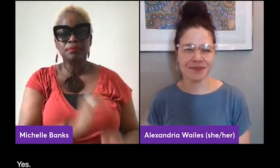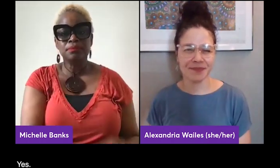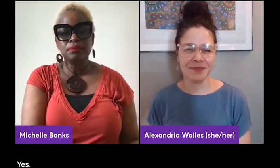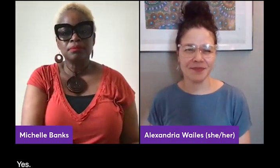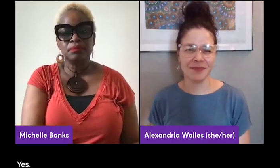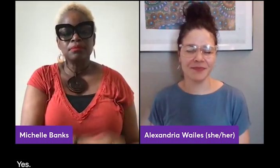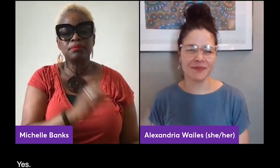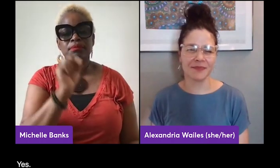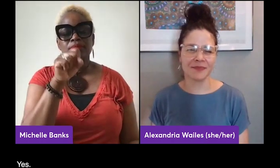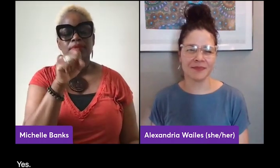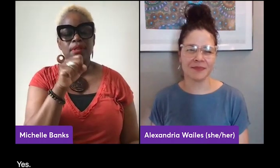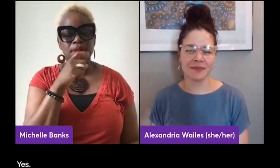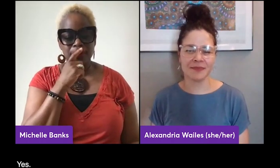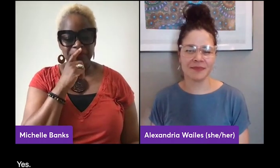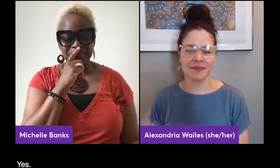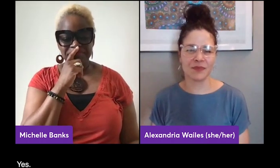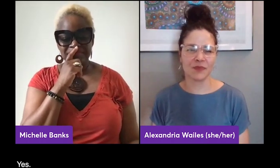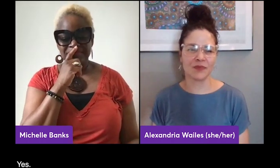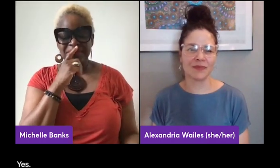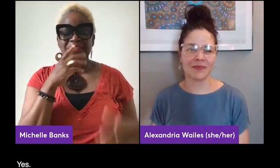me. Yes.